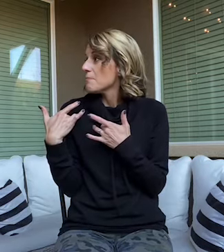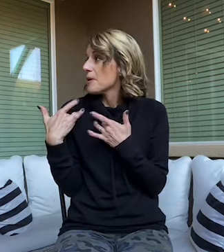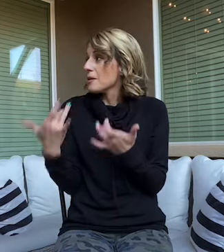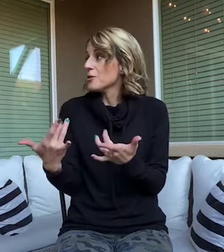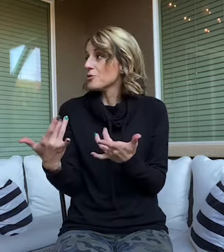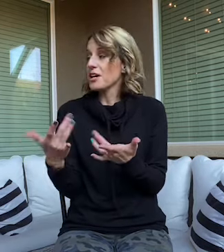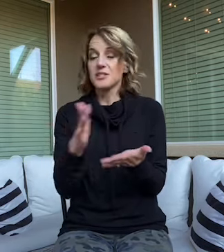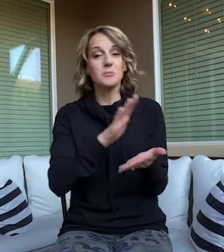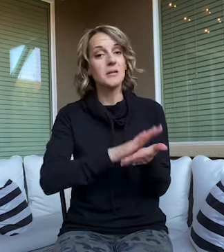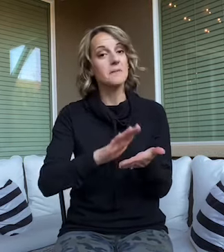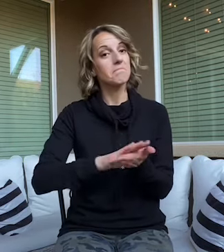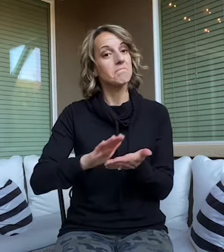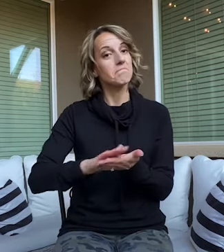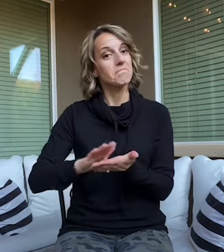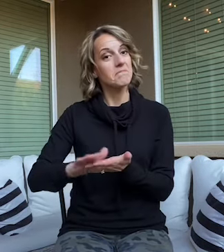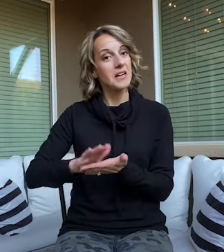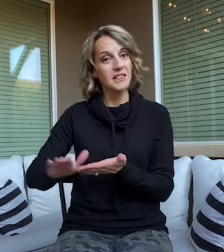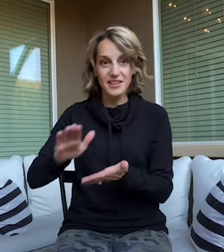Maybe you tend to be clean,